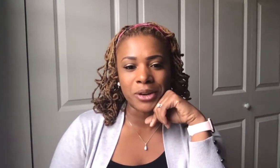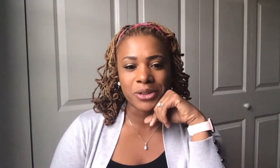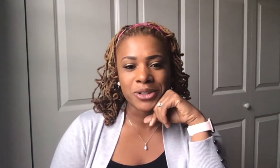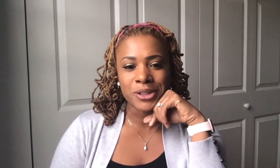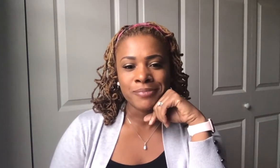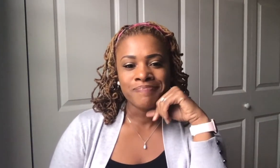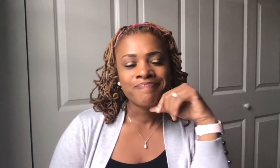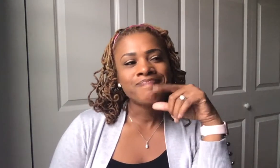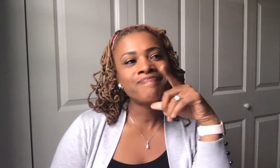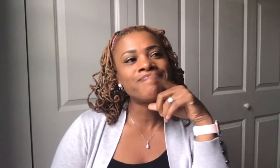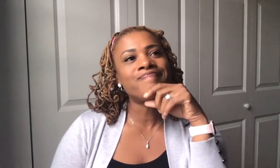parameters.